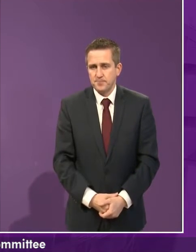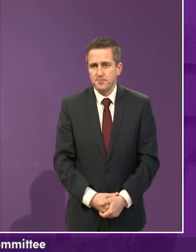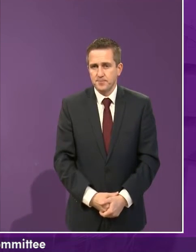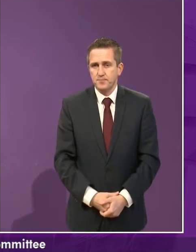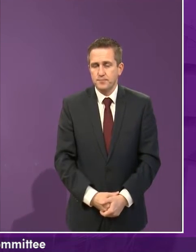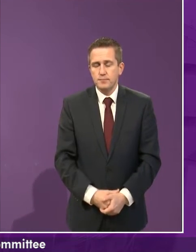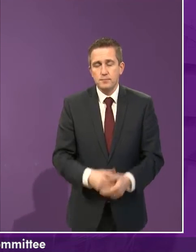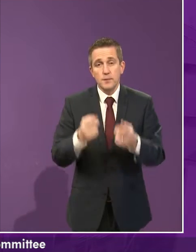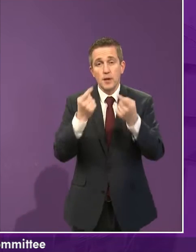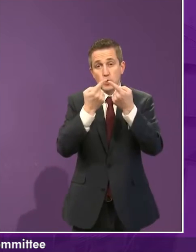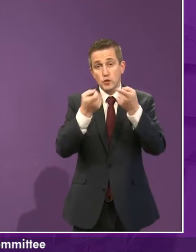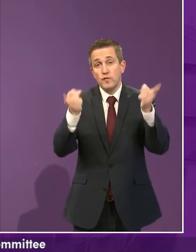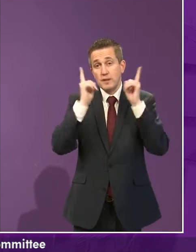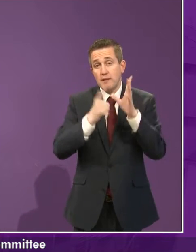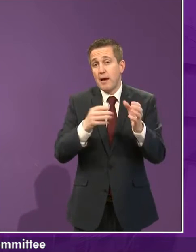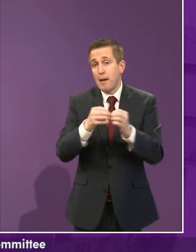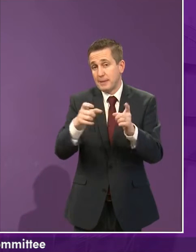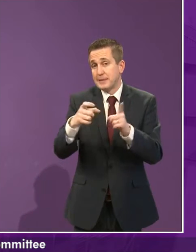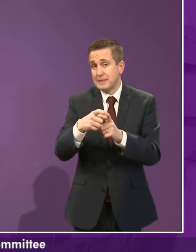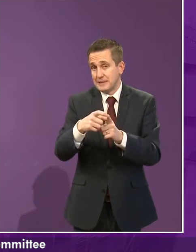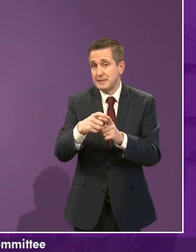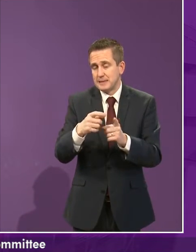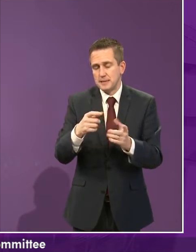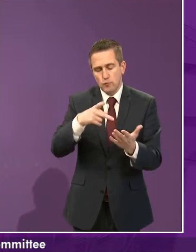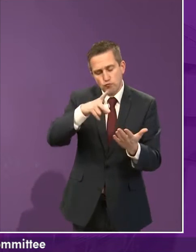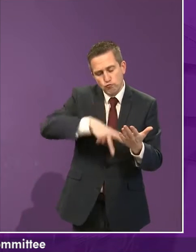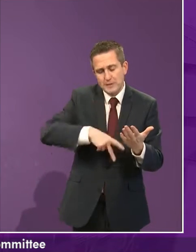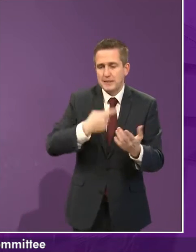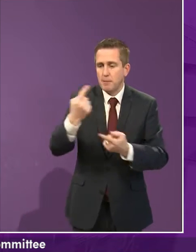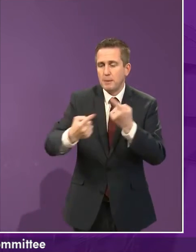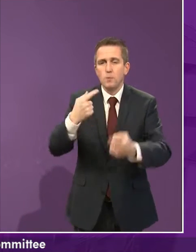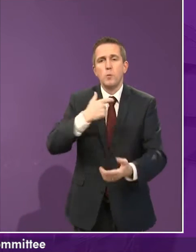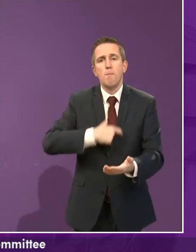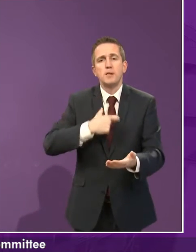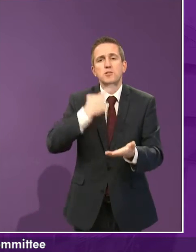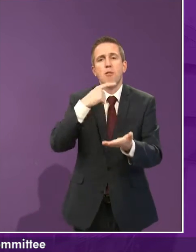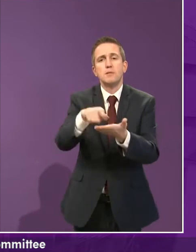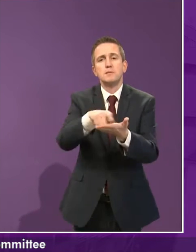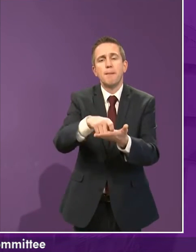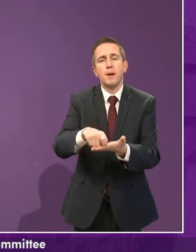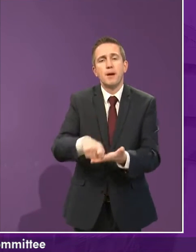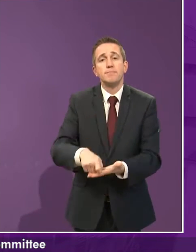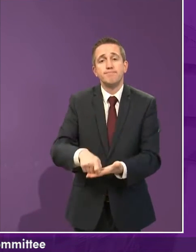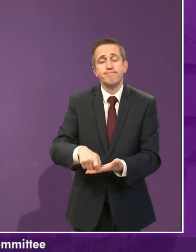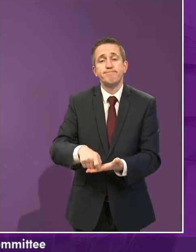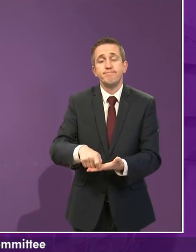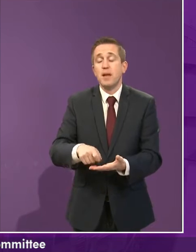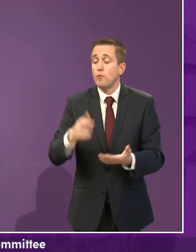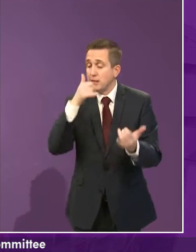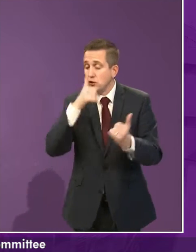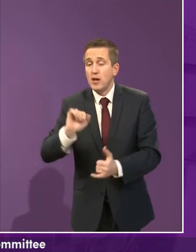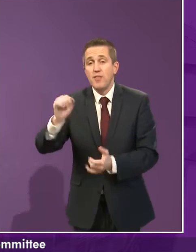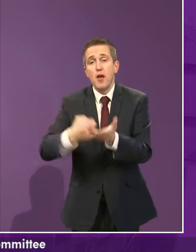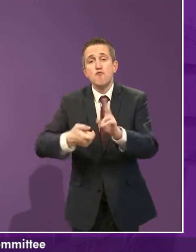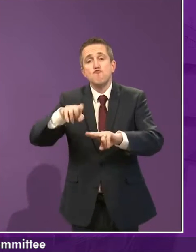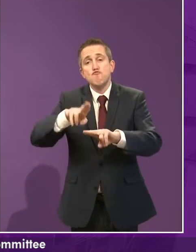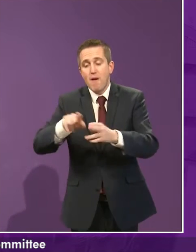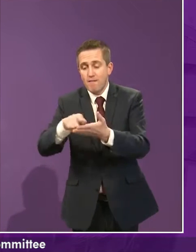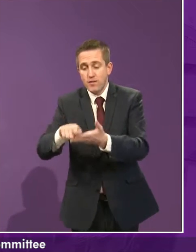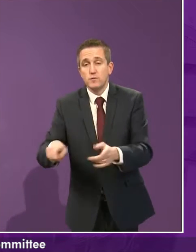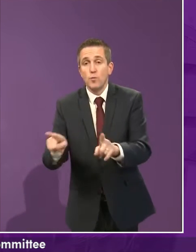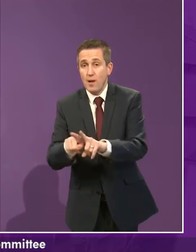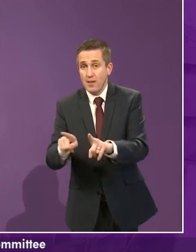Yes, at the University of Aberdeen we are reading the personal statement and we are reading the reference. It's really the